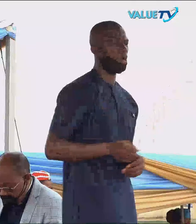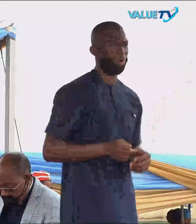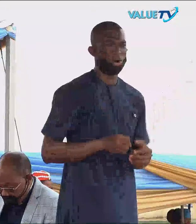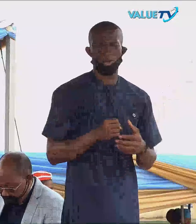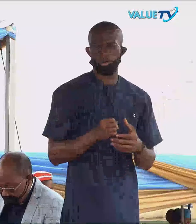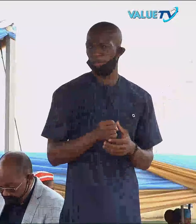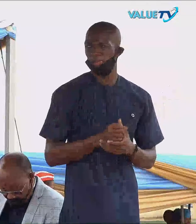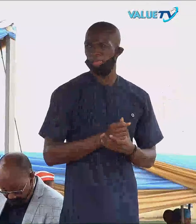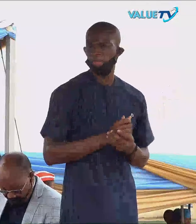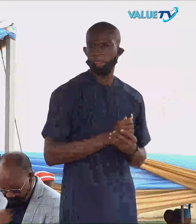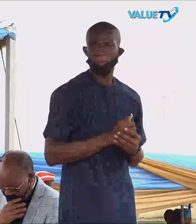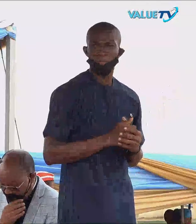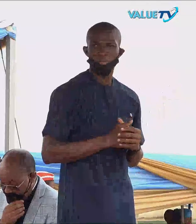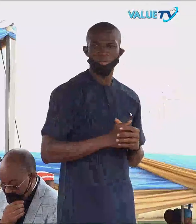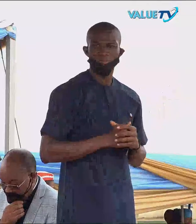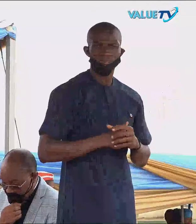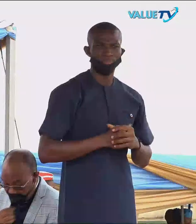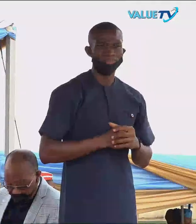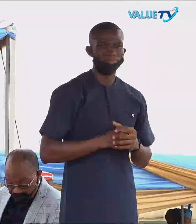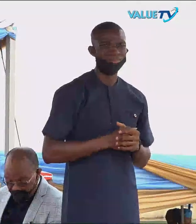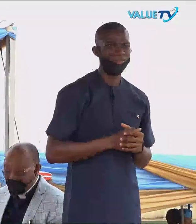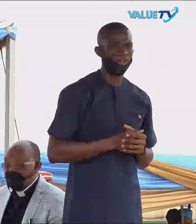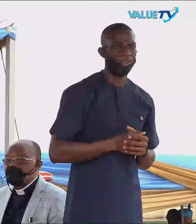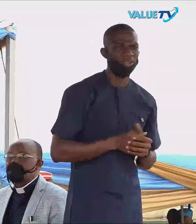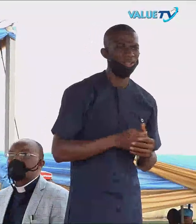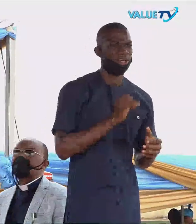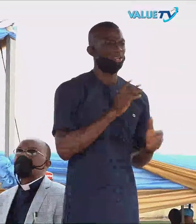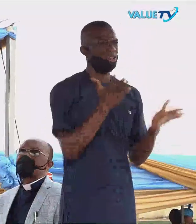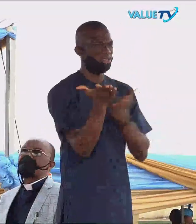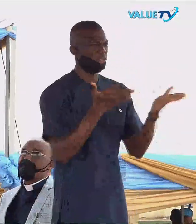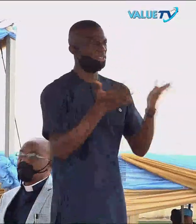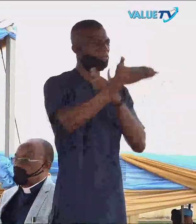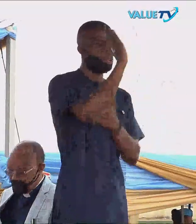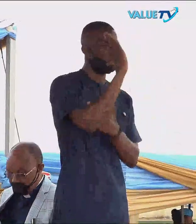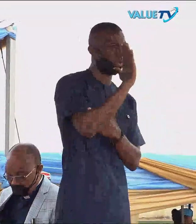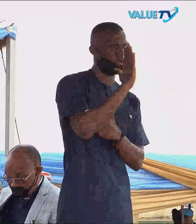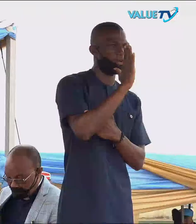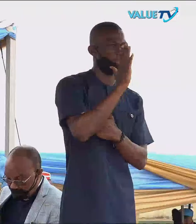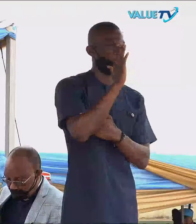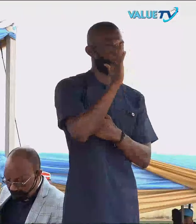short homily this morning as Serving God's Purpose.